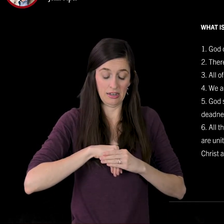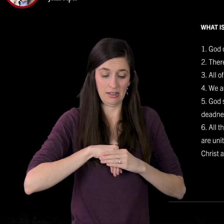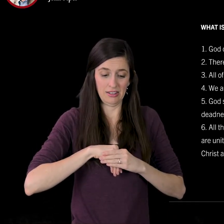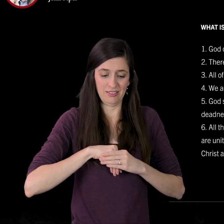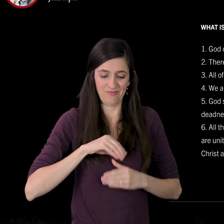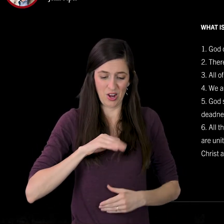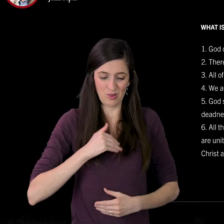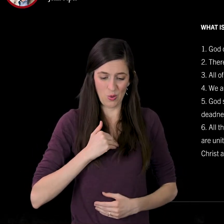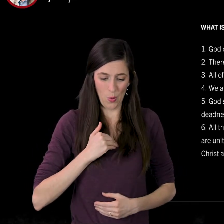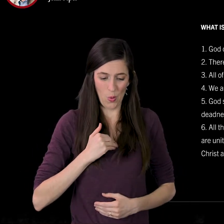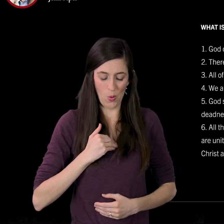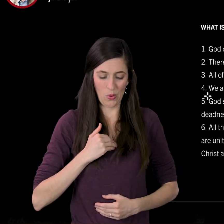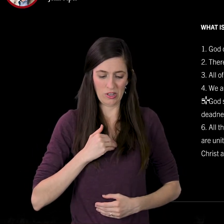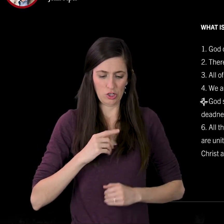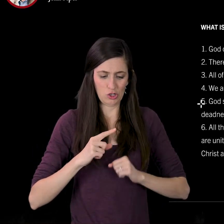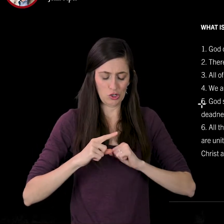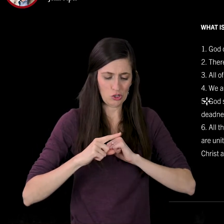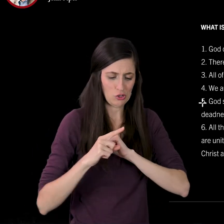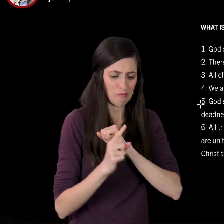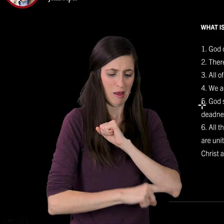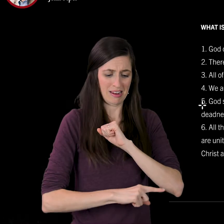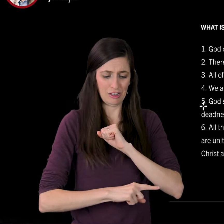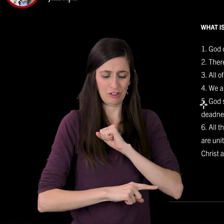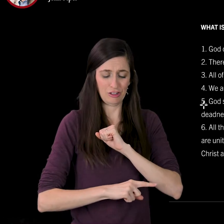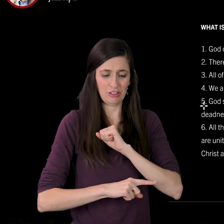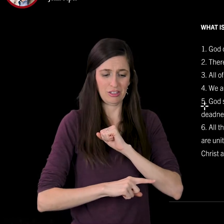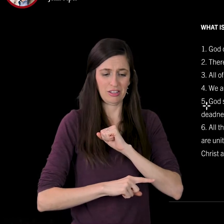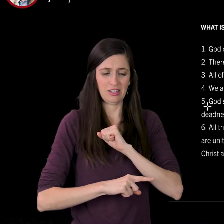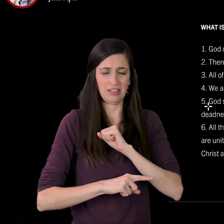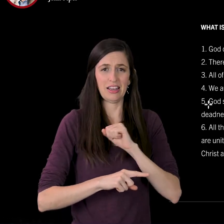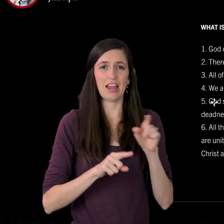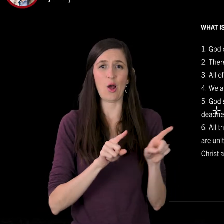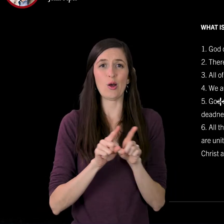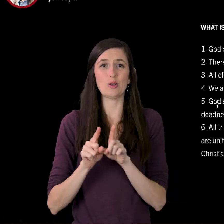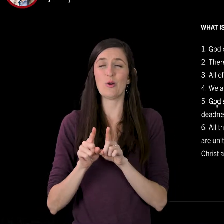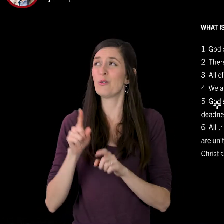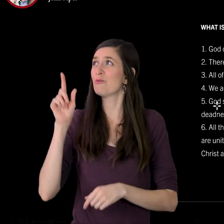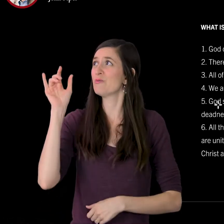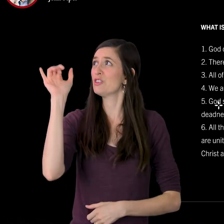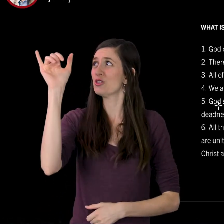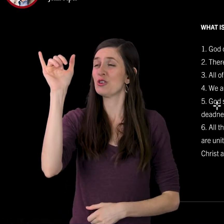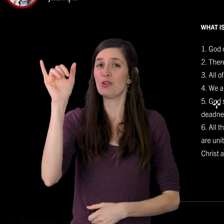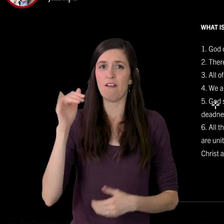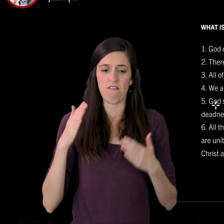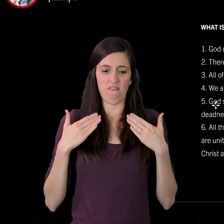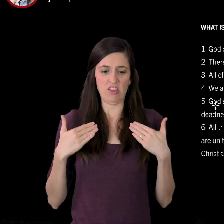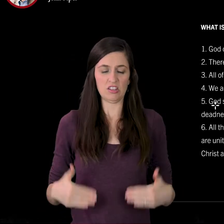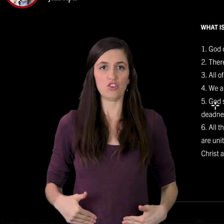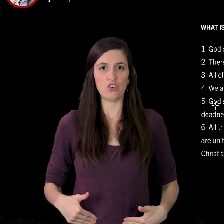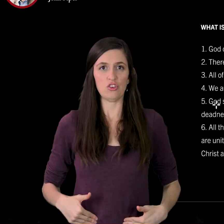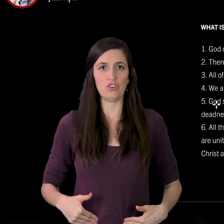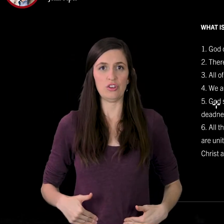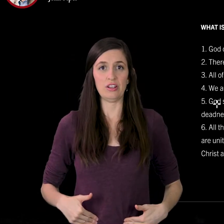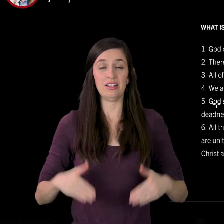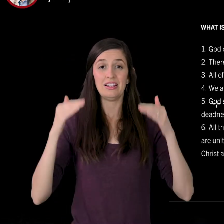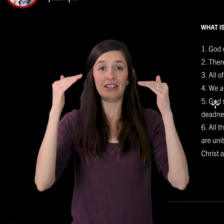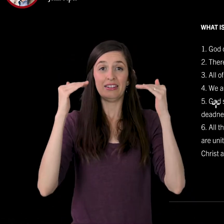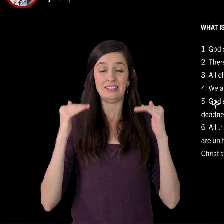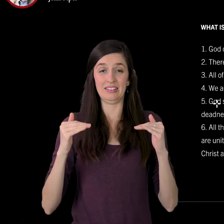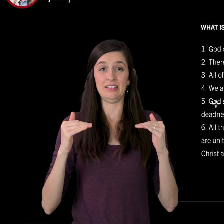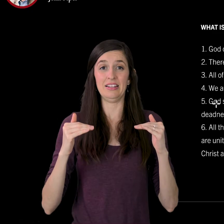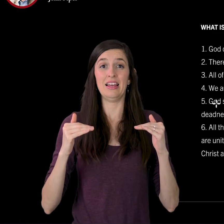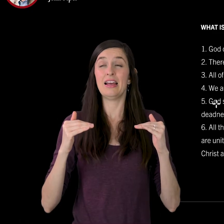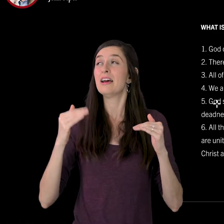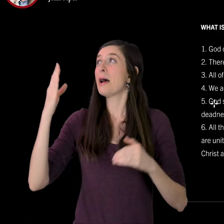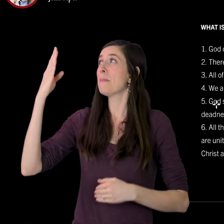legal condemnation under God. Five, God not being content